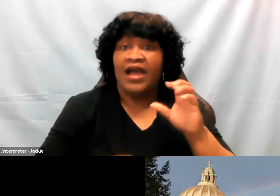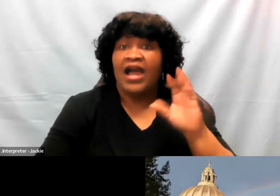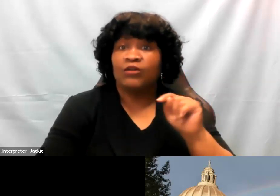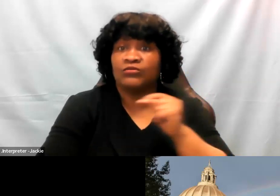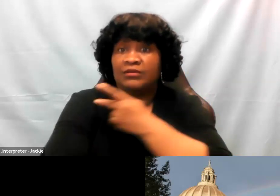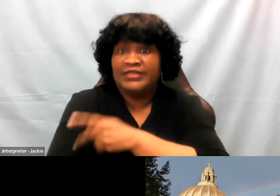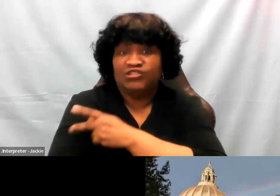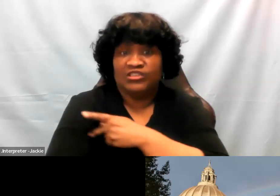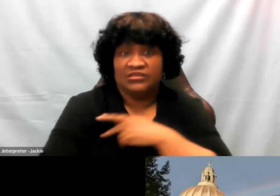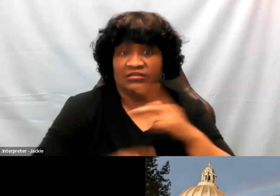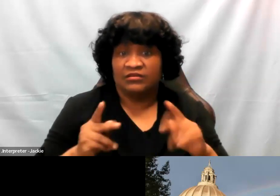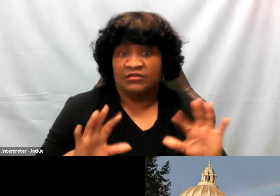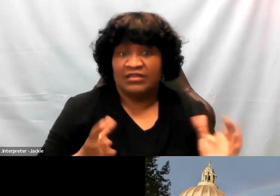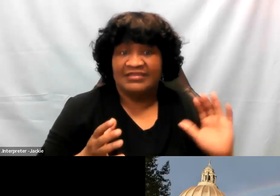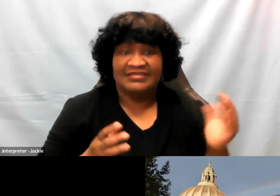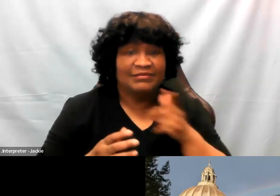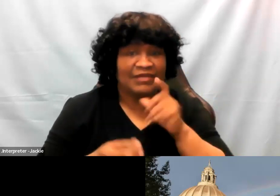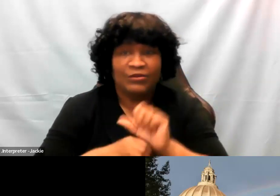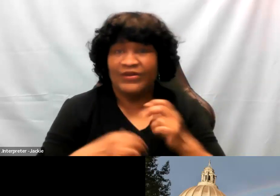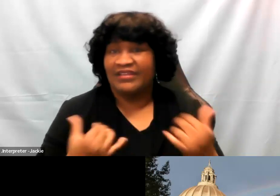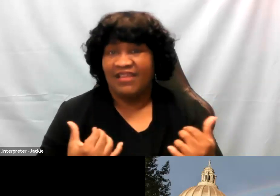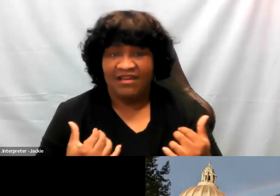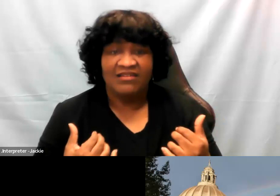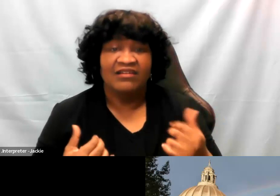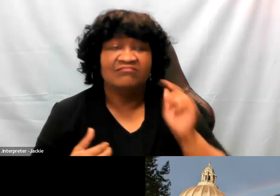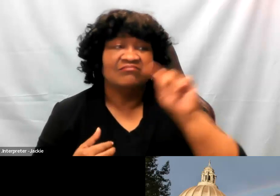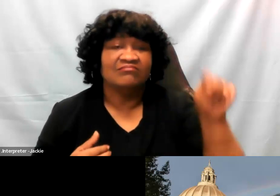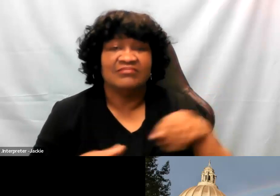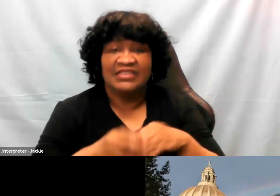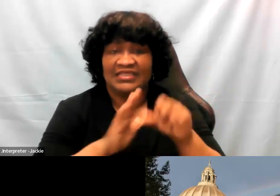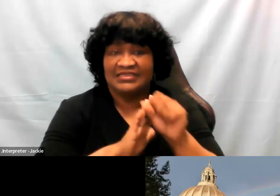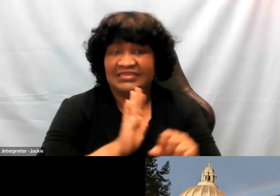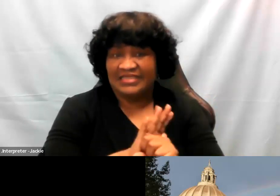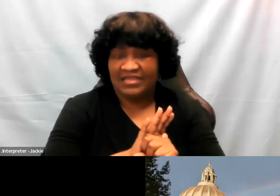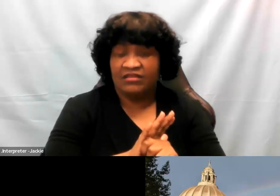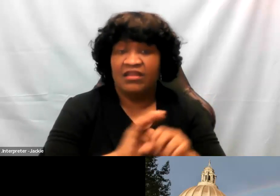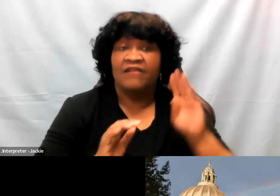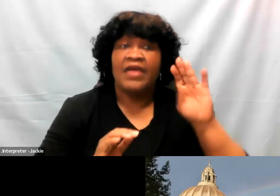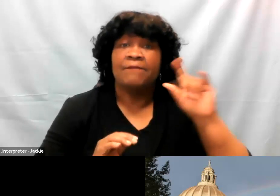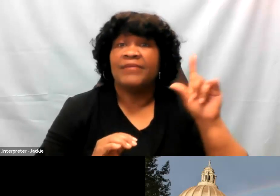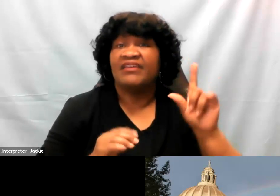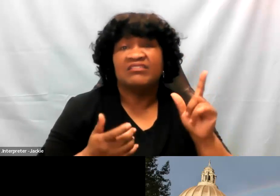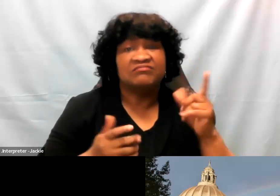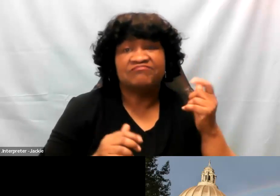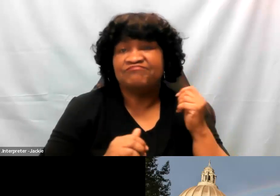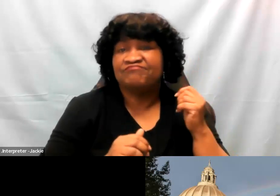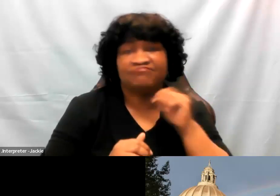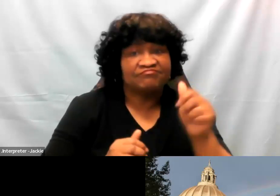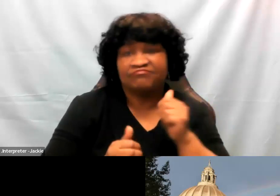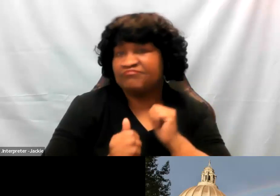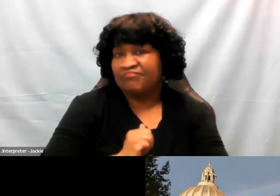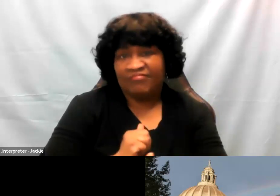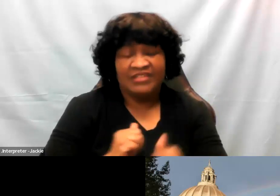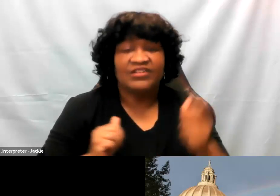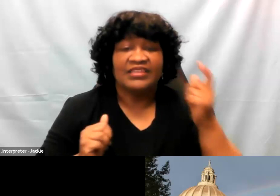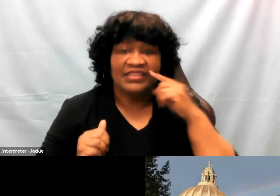not working very well in certain parts of our state. That bill died in the House. And so I think that's something we